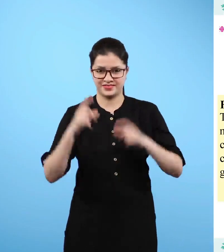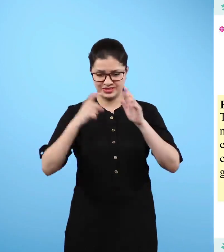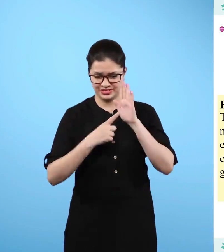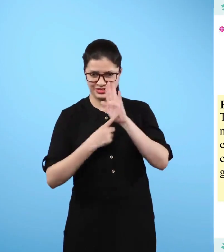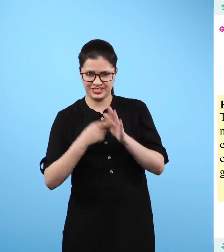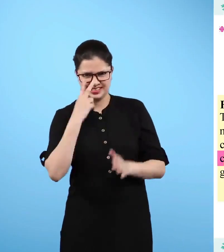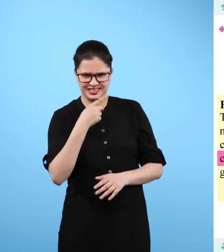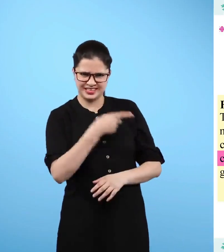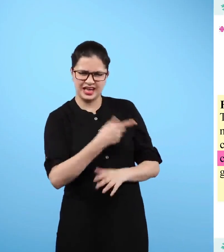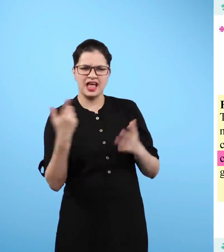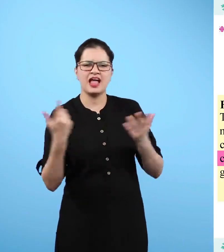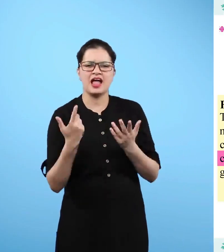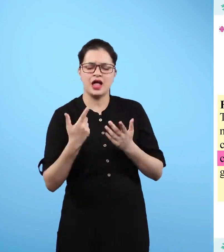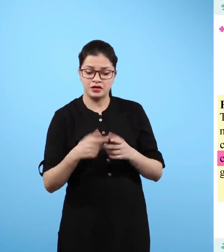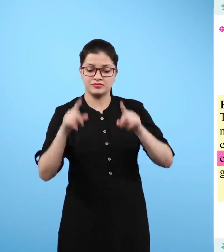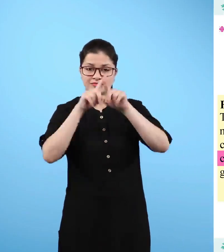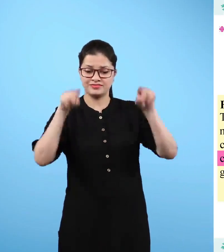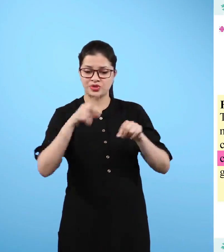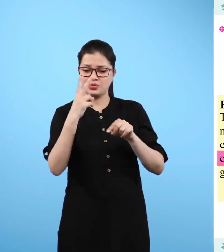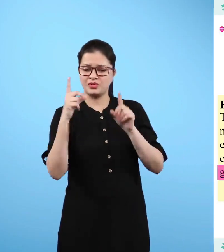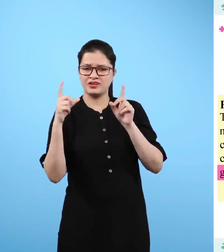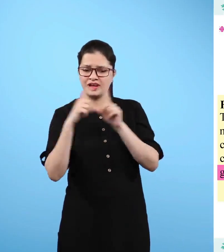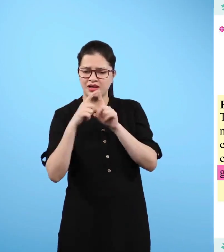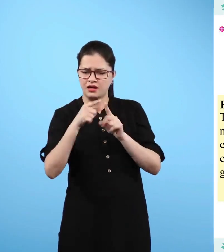Here, the conventional way of drawing the cube is given.